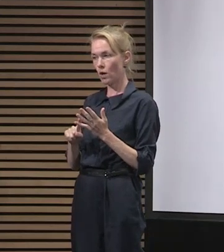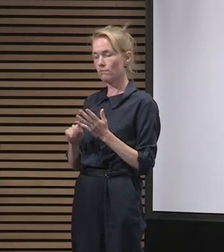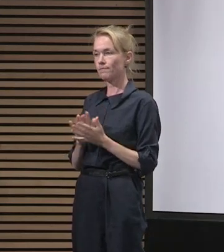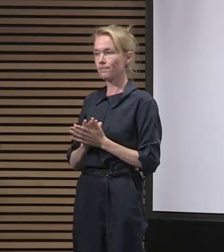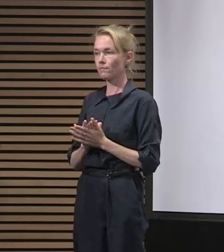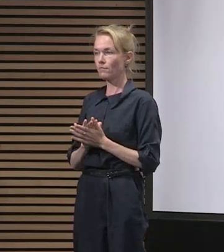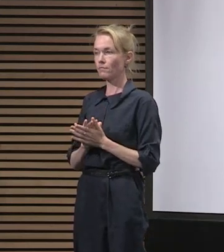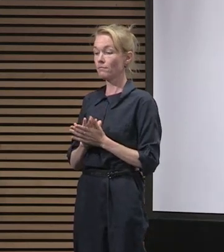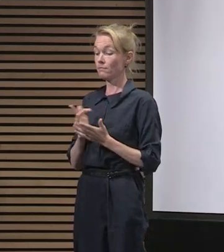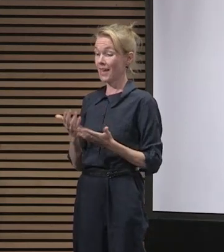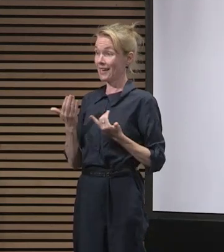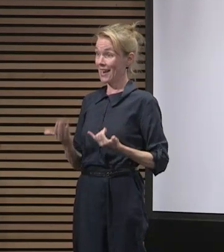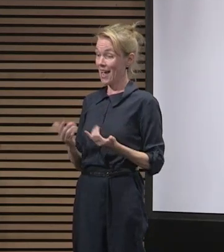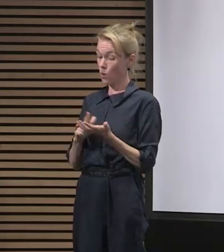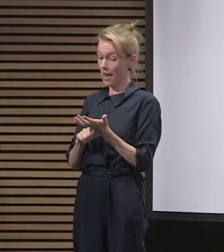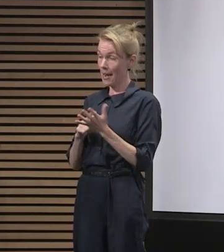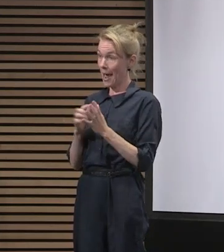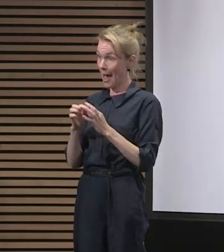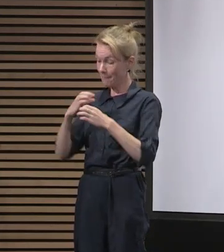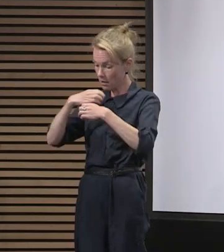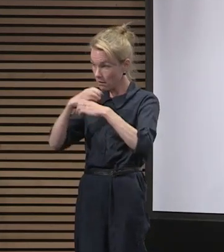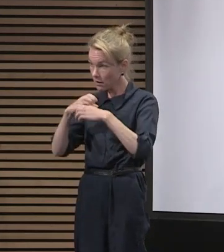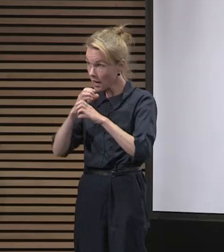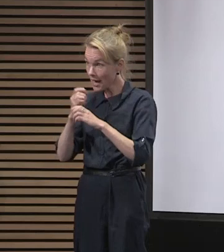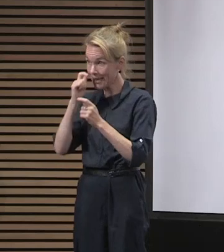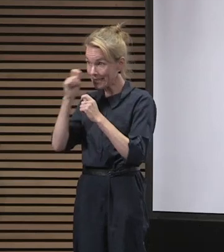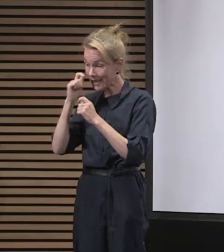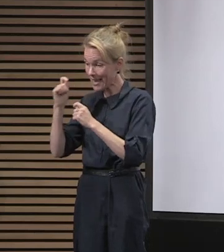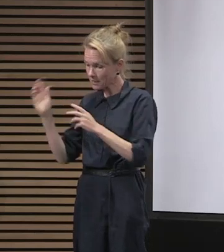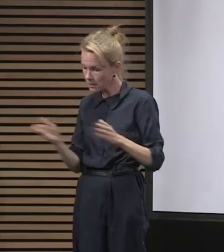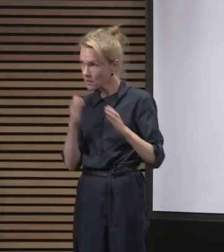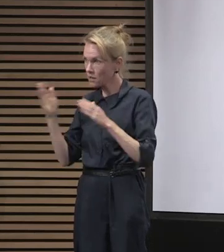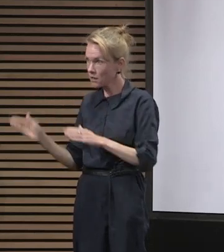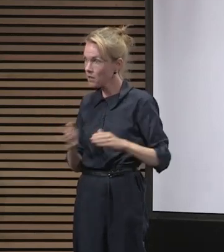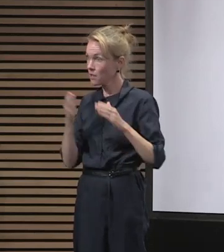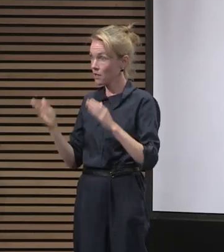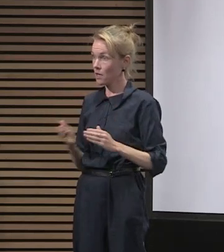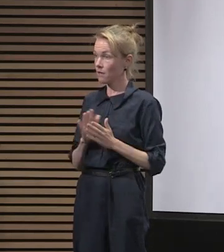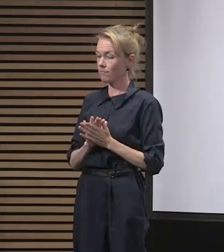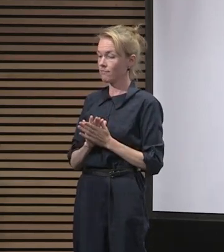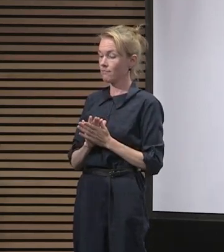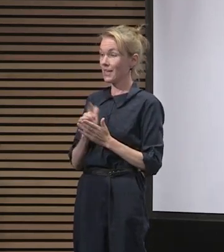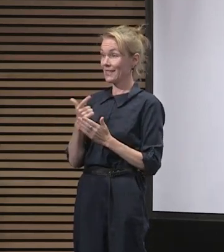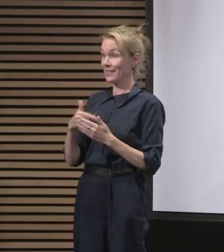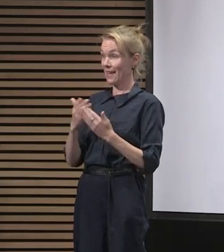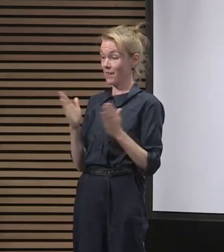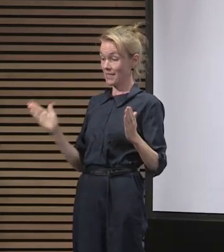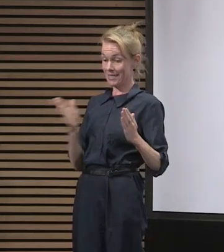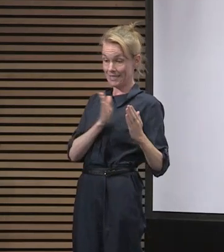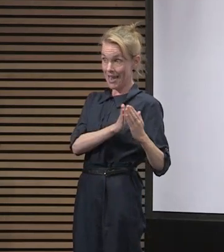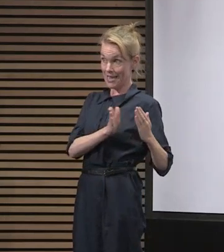Our laboratories across the country continue to process tests, and the average daily number of tests over the last 7 days is